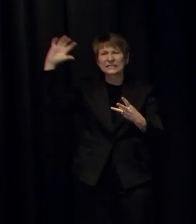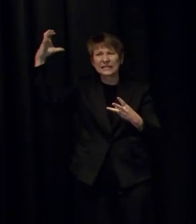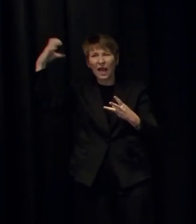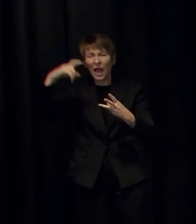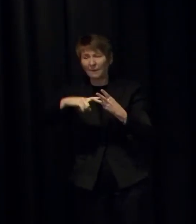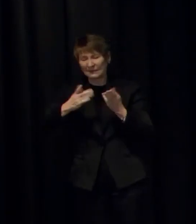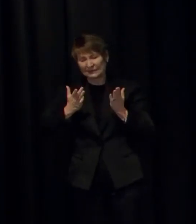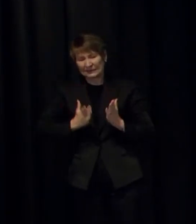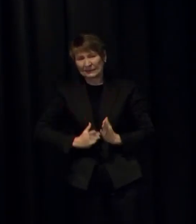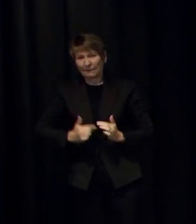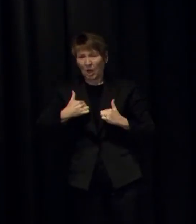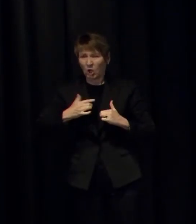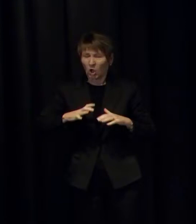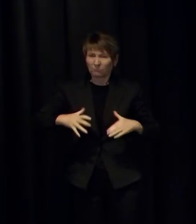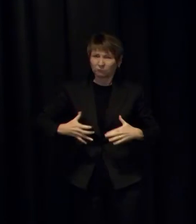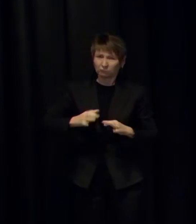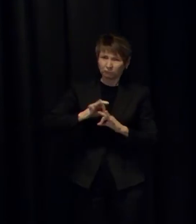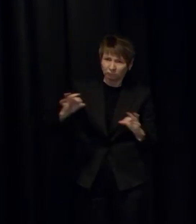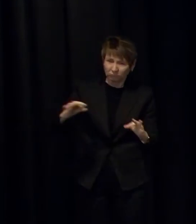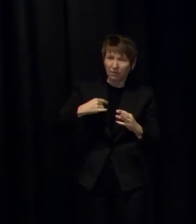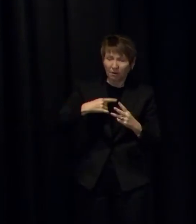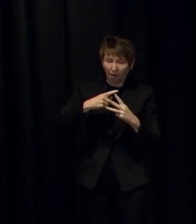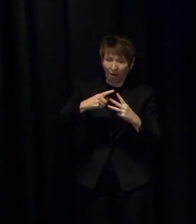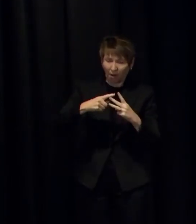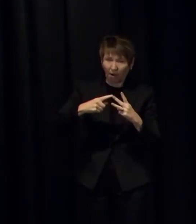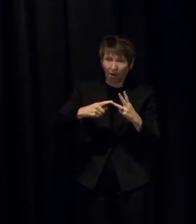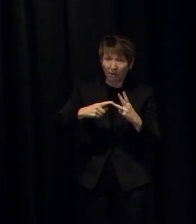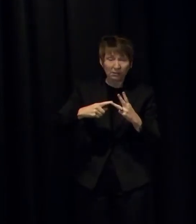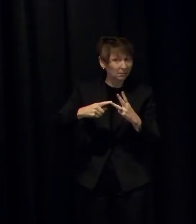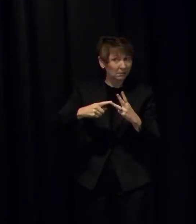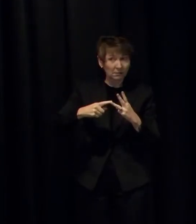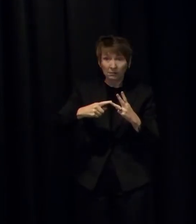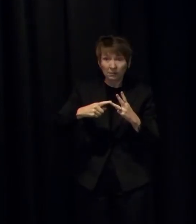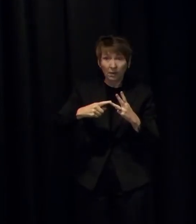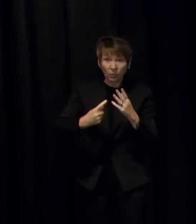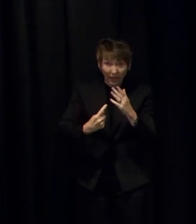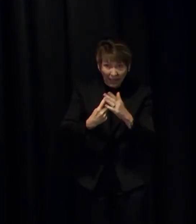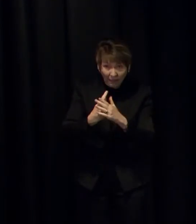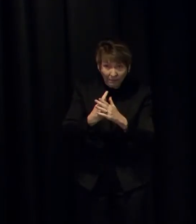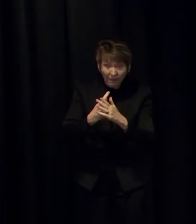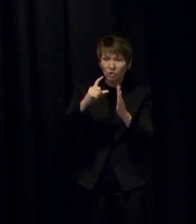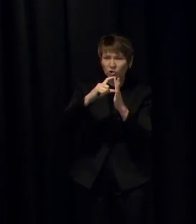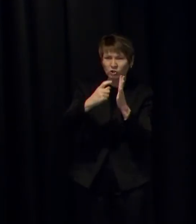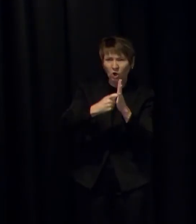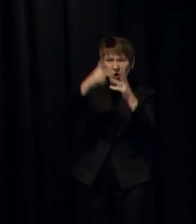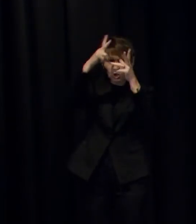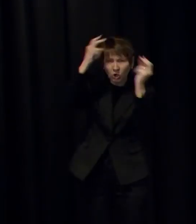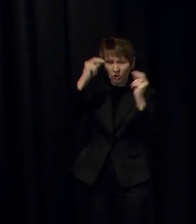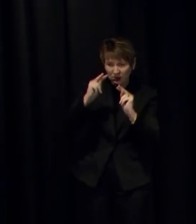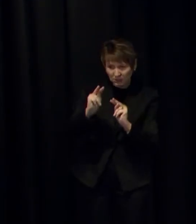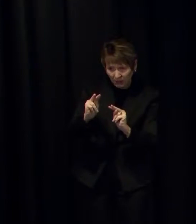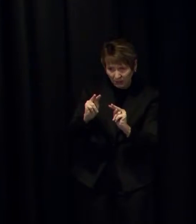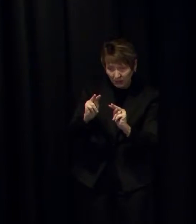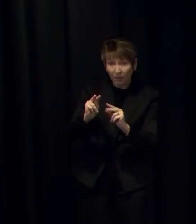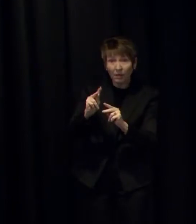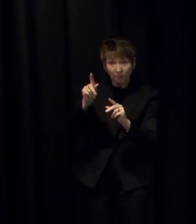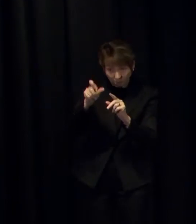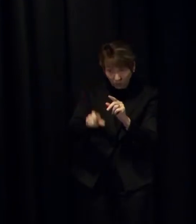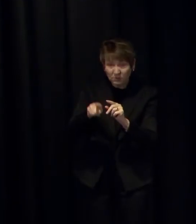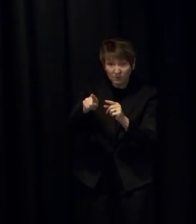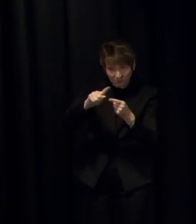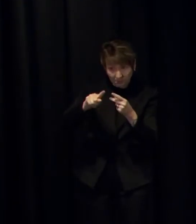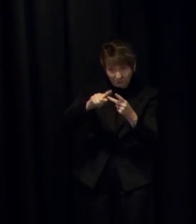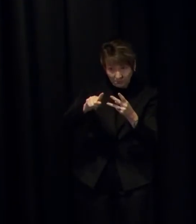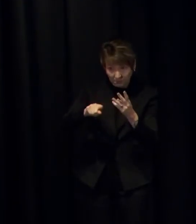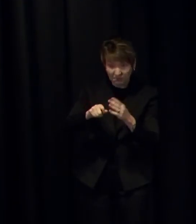overweight. But many people with no pre-existing illness can get very severe disease. And the reality